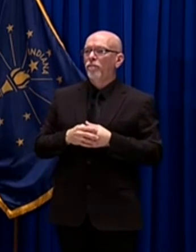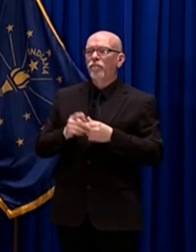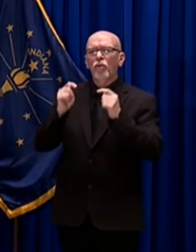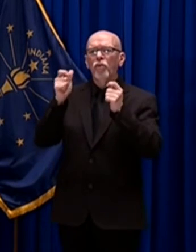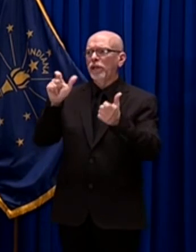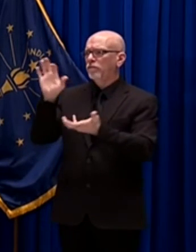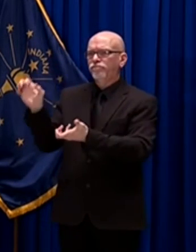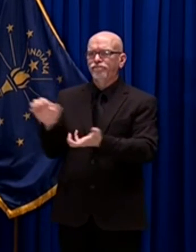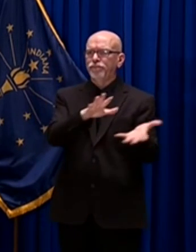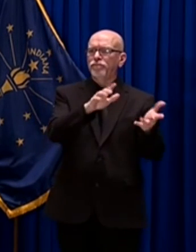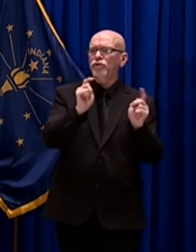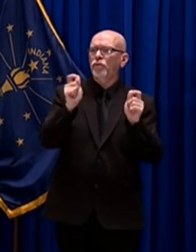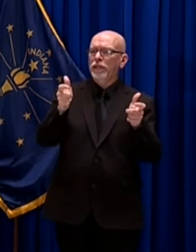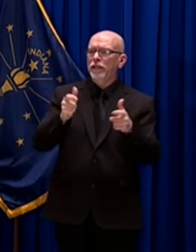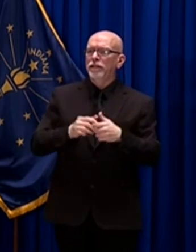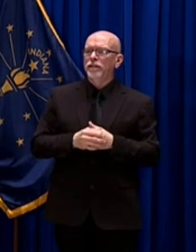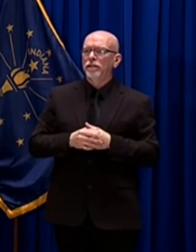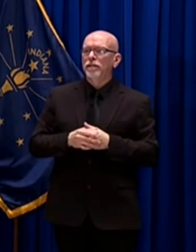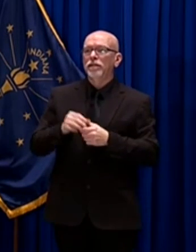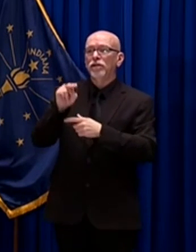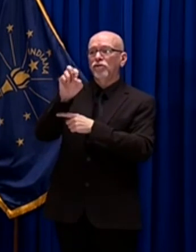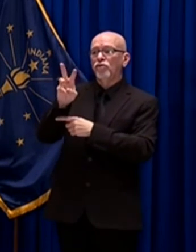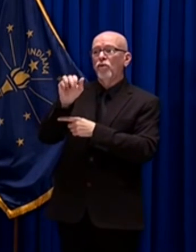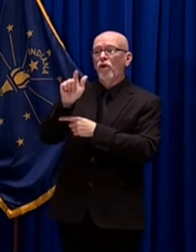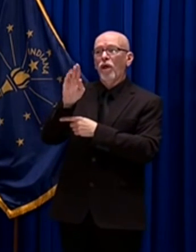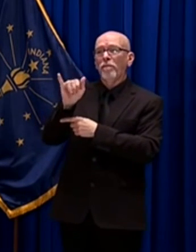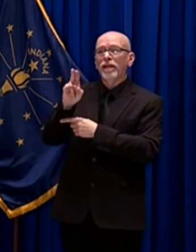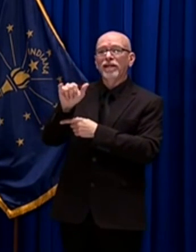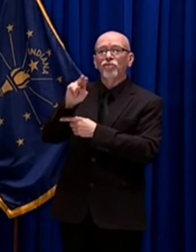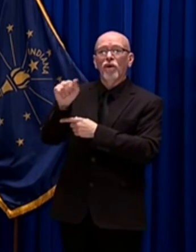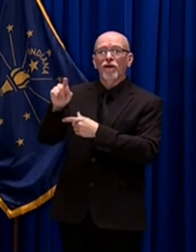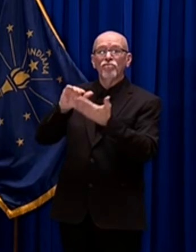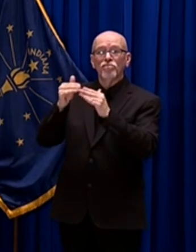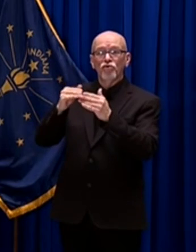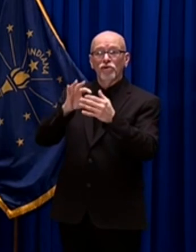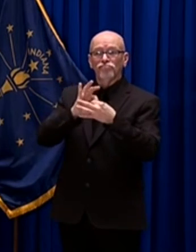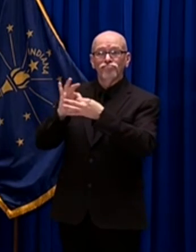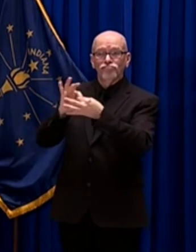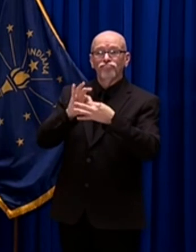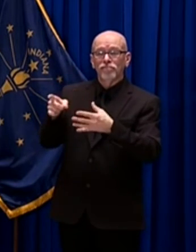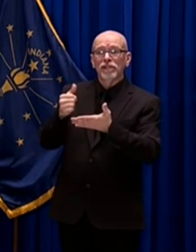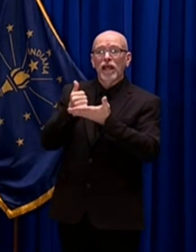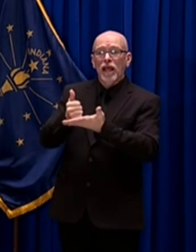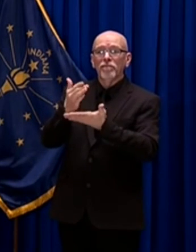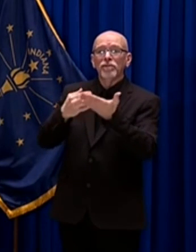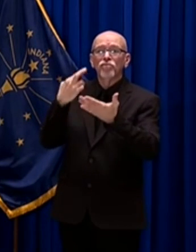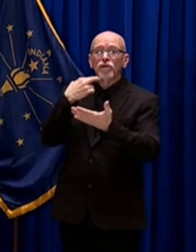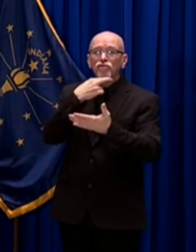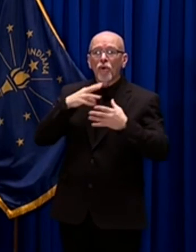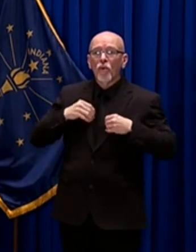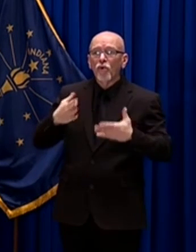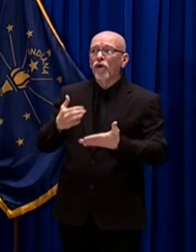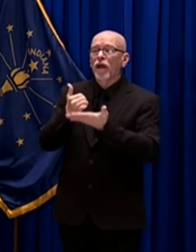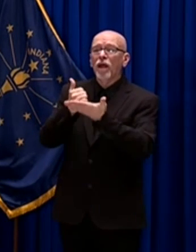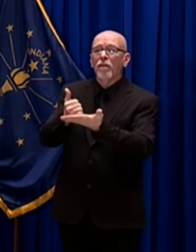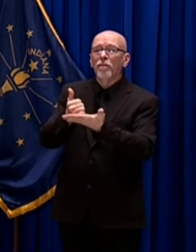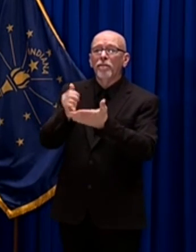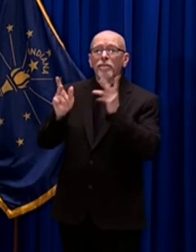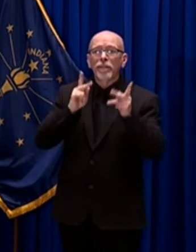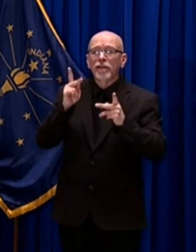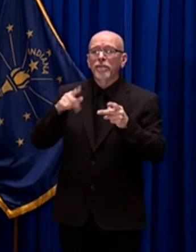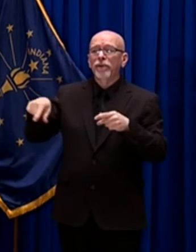Quickly. In New Albany, you've got a community partnership that's helping some of the restaurant owners and helping